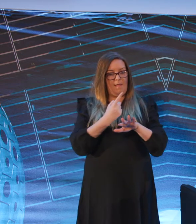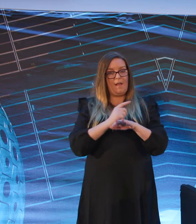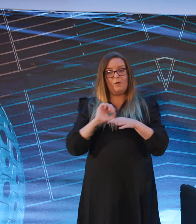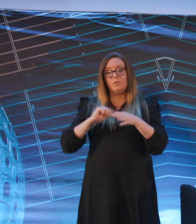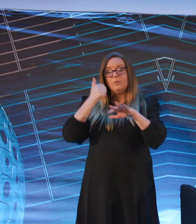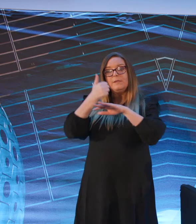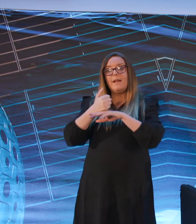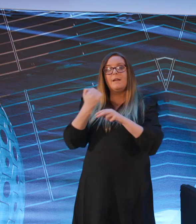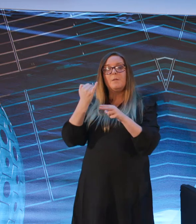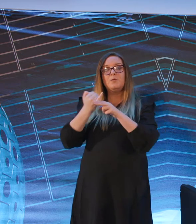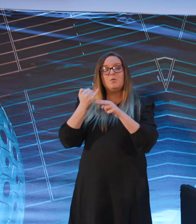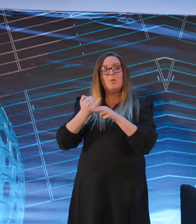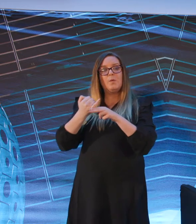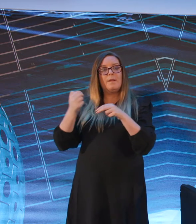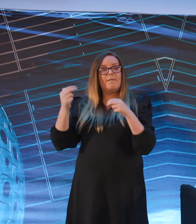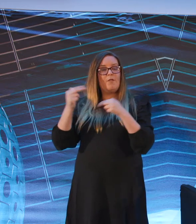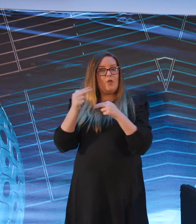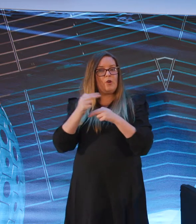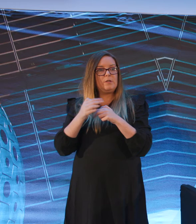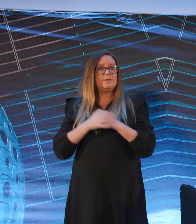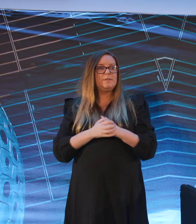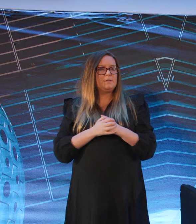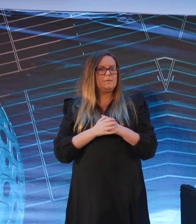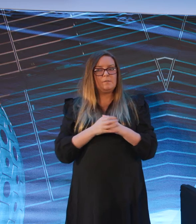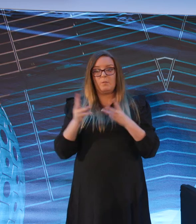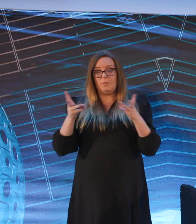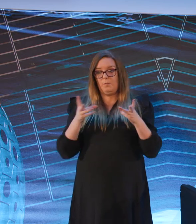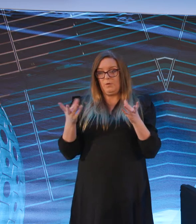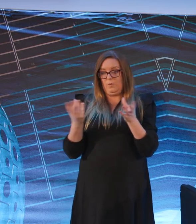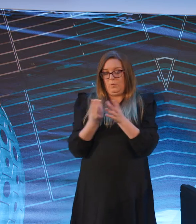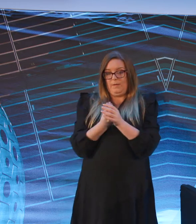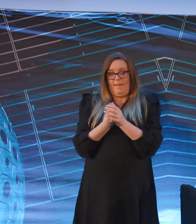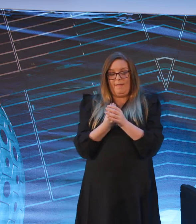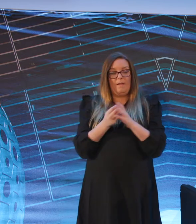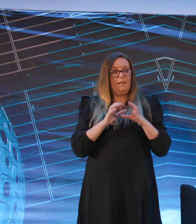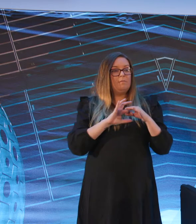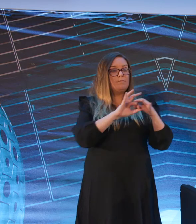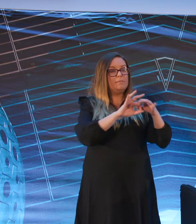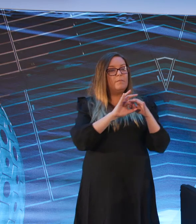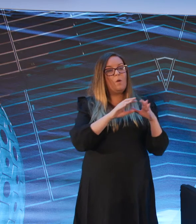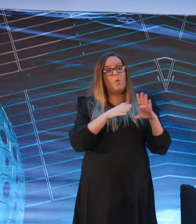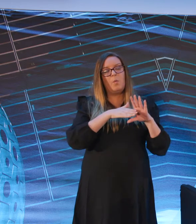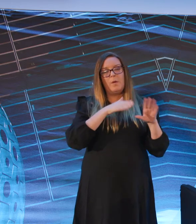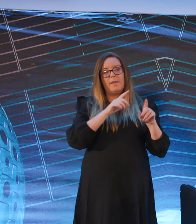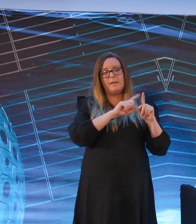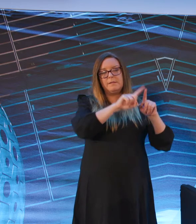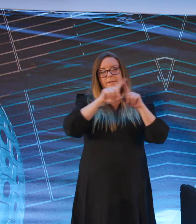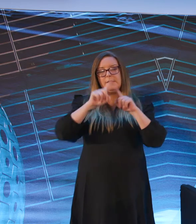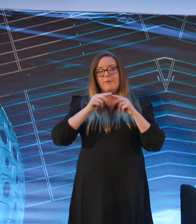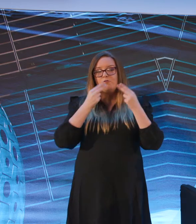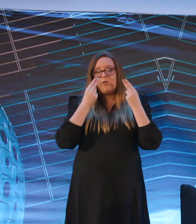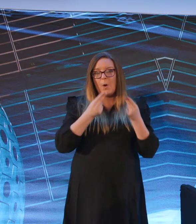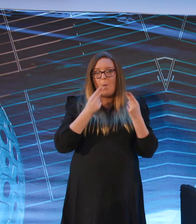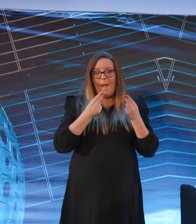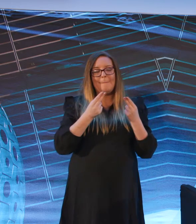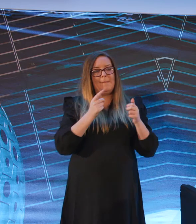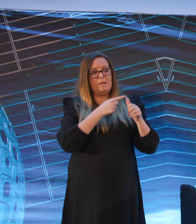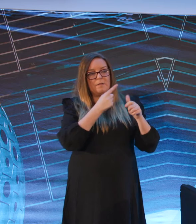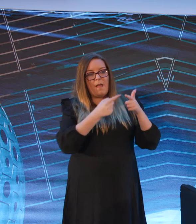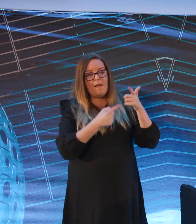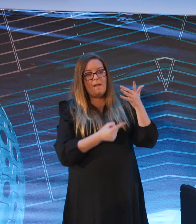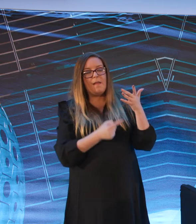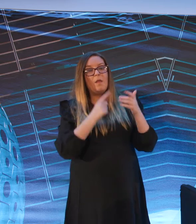Nursing. We are working in tandem with regulatory requirements. Our nursing curriculum